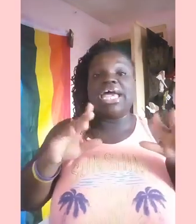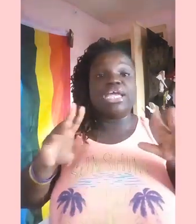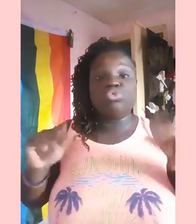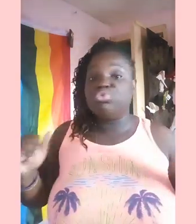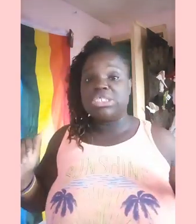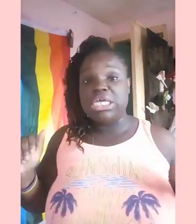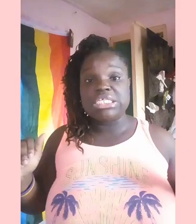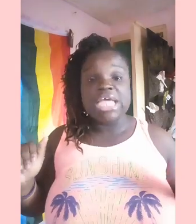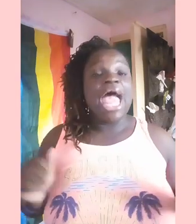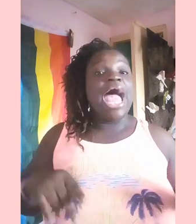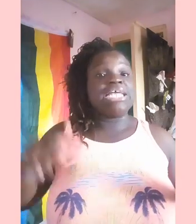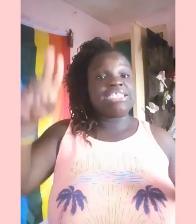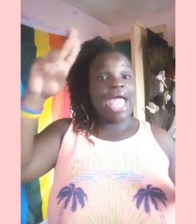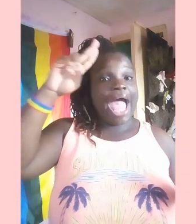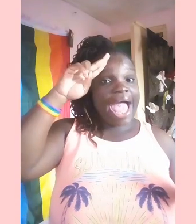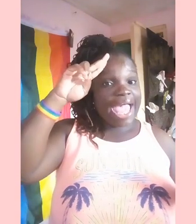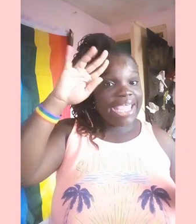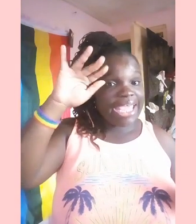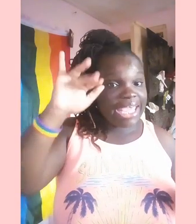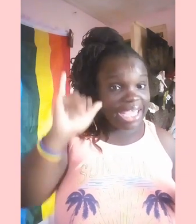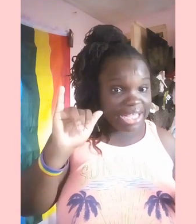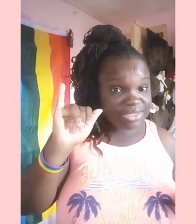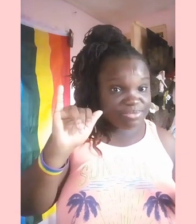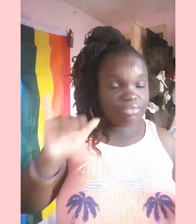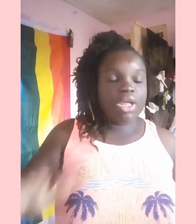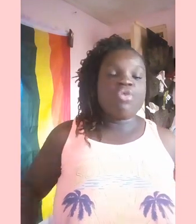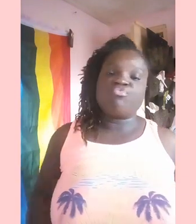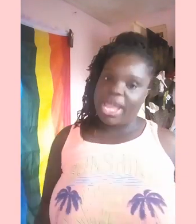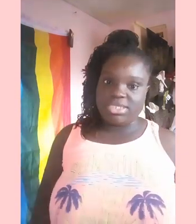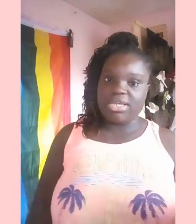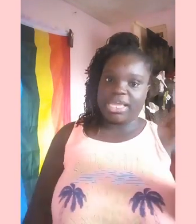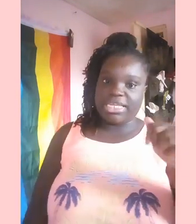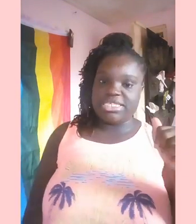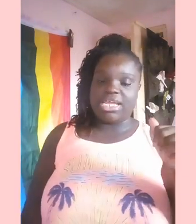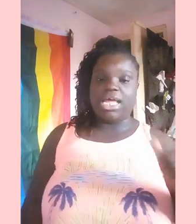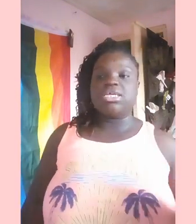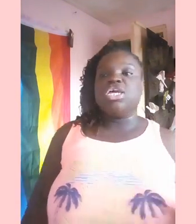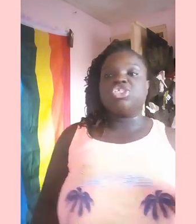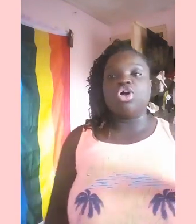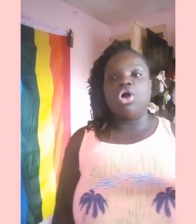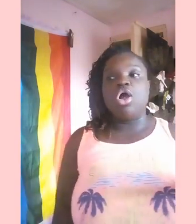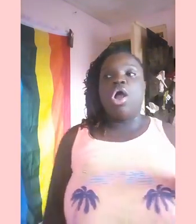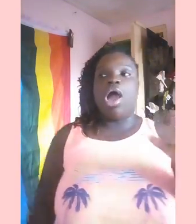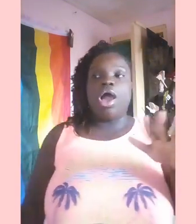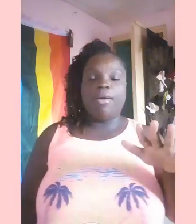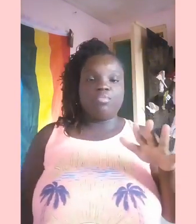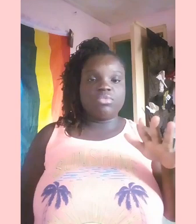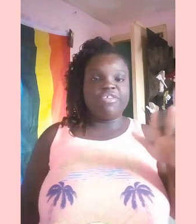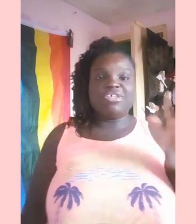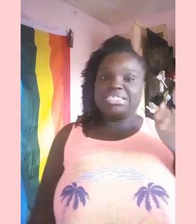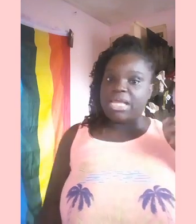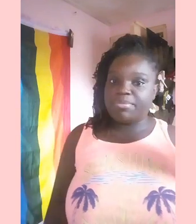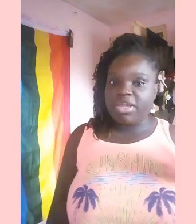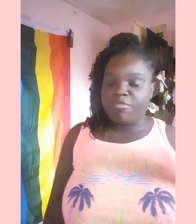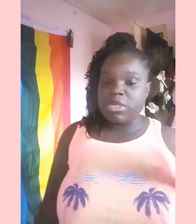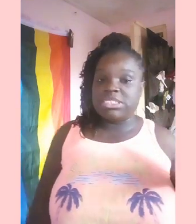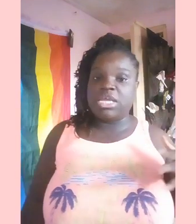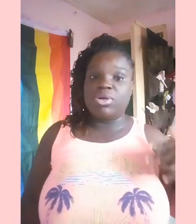sign 2 things and say hi, right? So I can say that. So if you see a deaf person and you want to